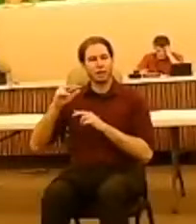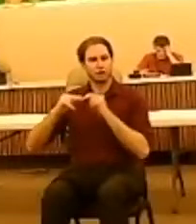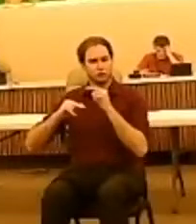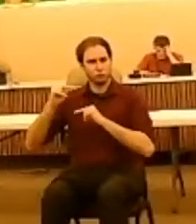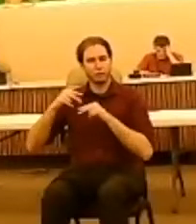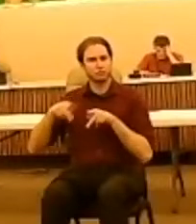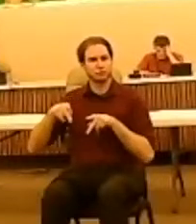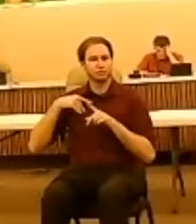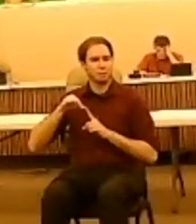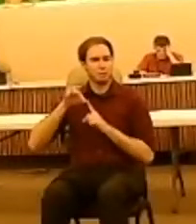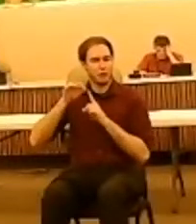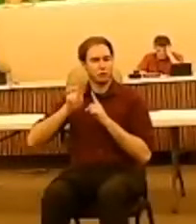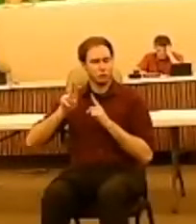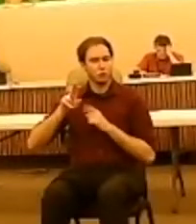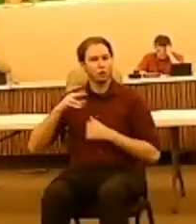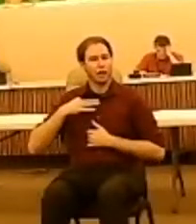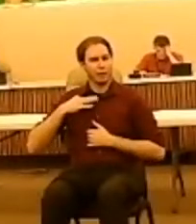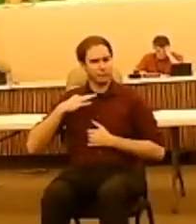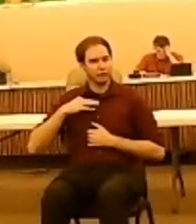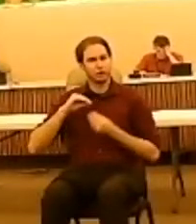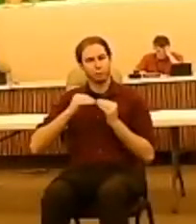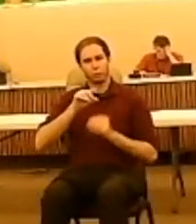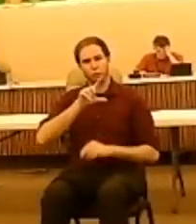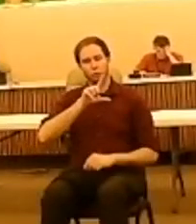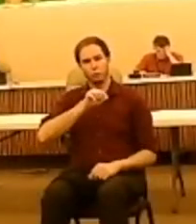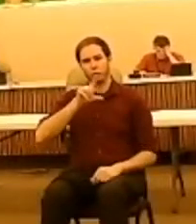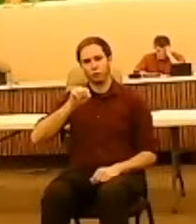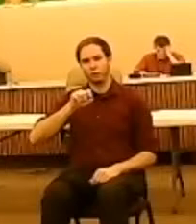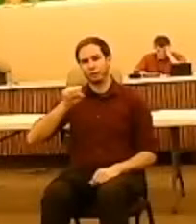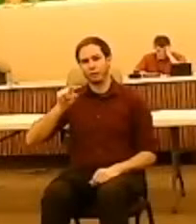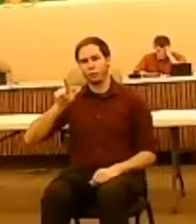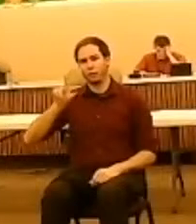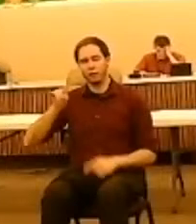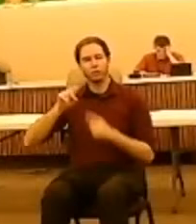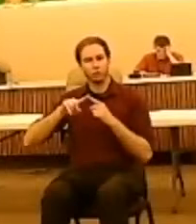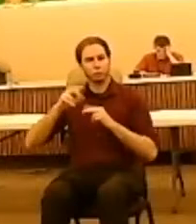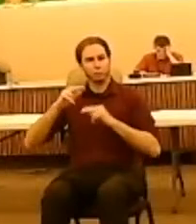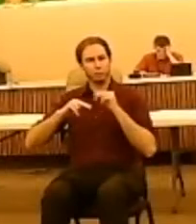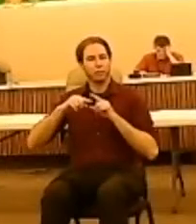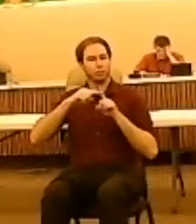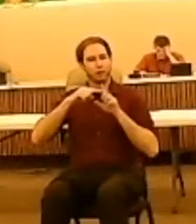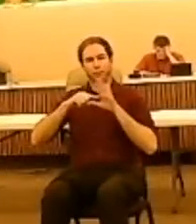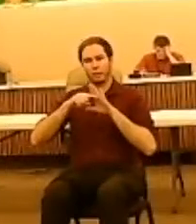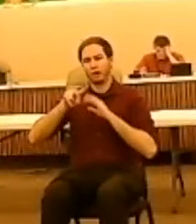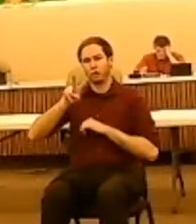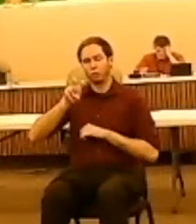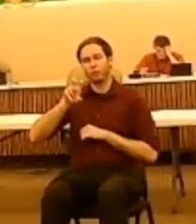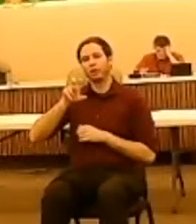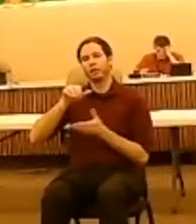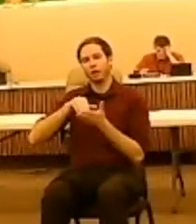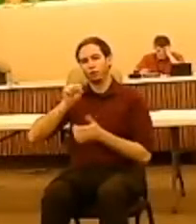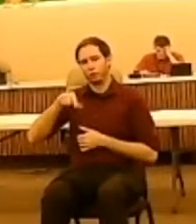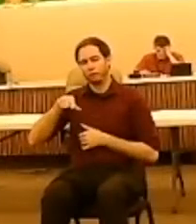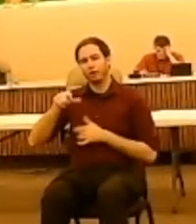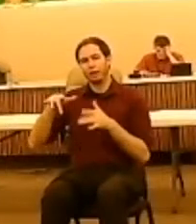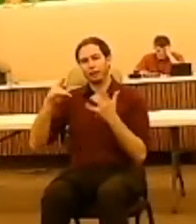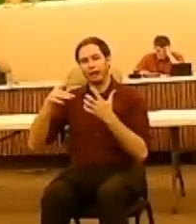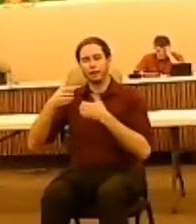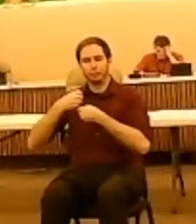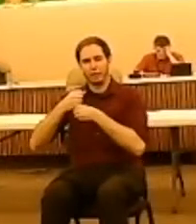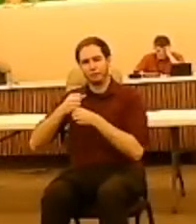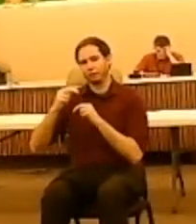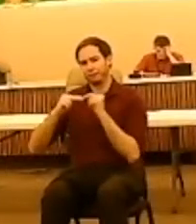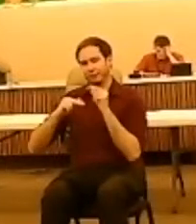Permit Application number 2020-28 to construct a plus or minus 200,000 square foot light manufacturing